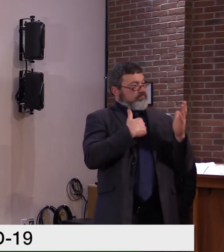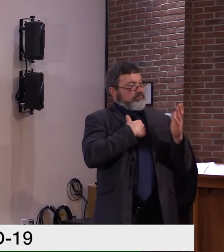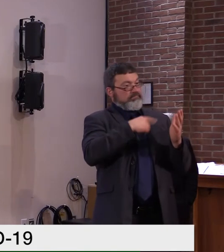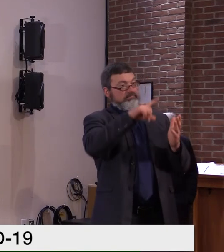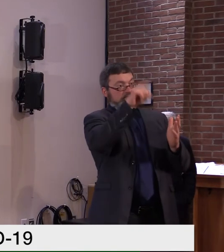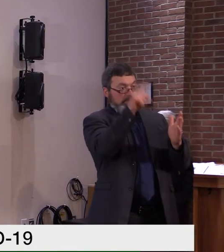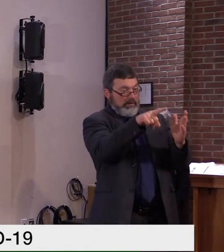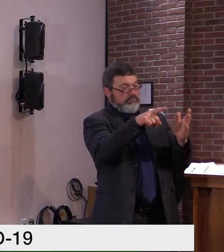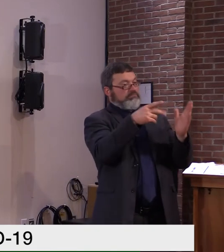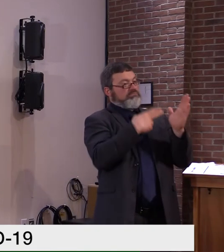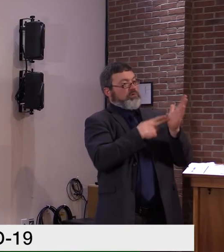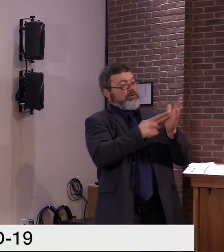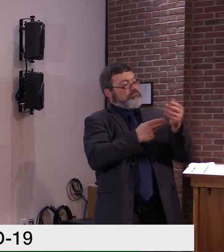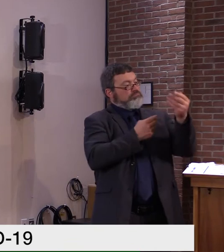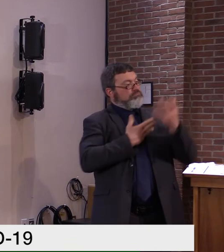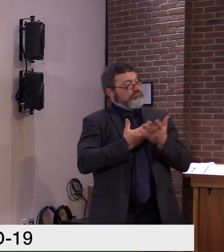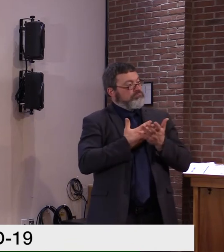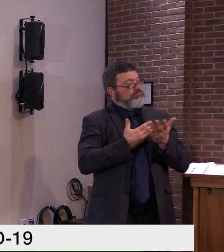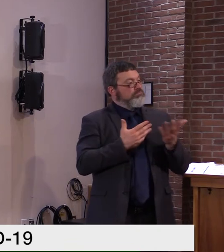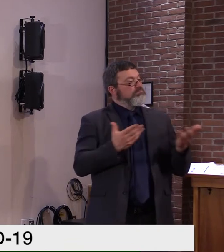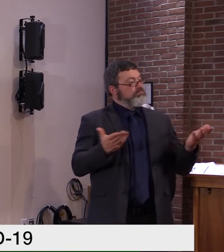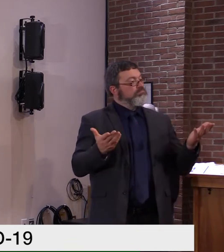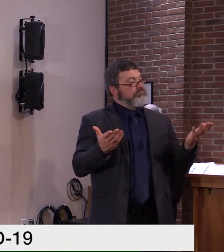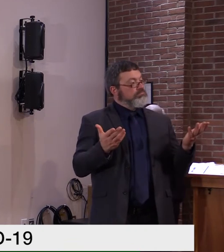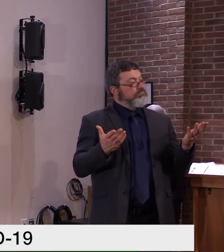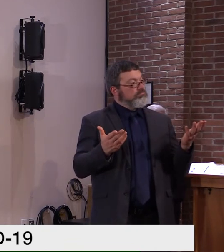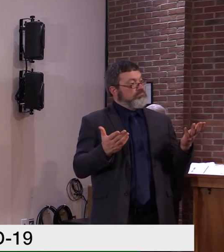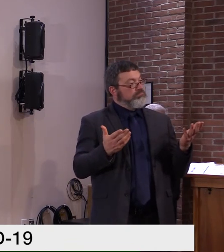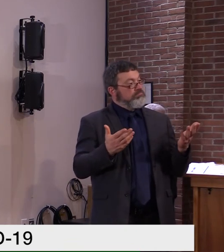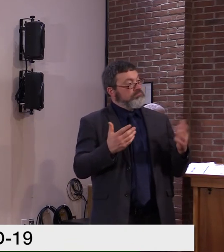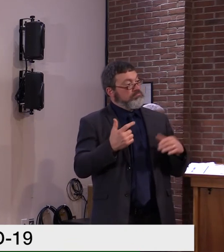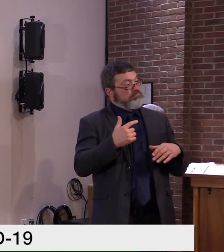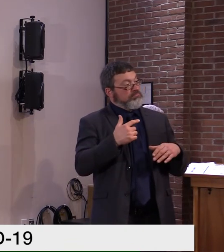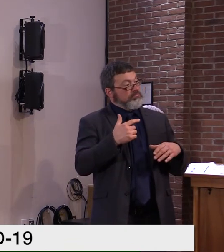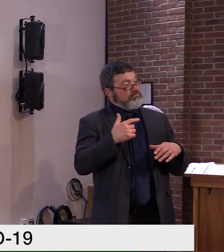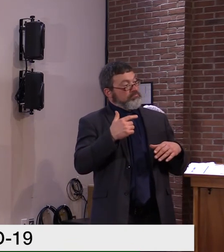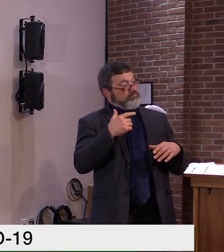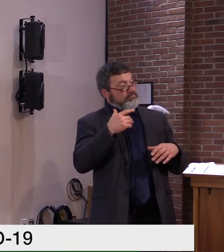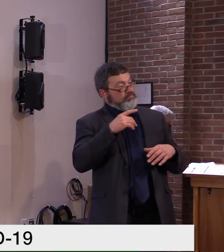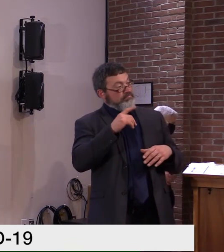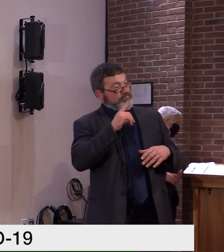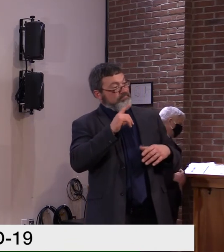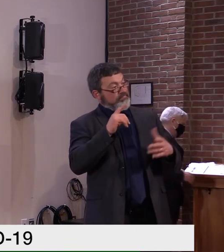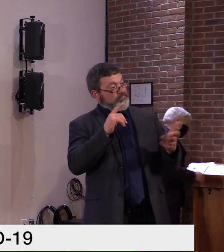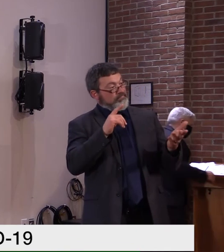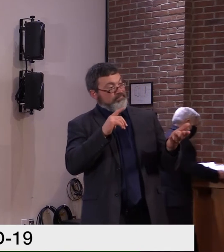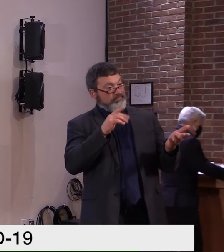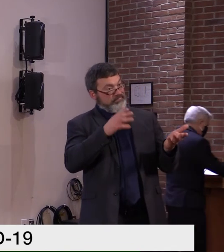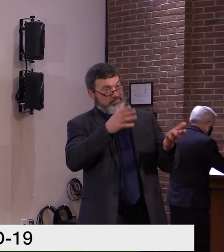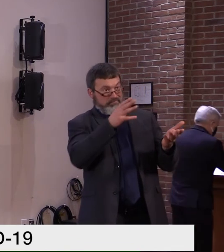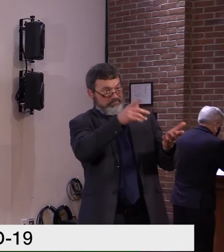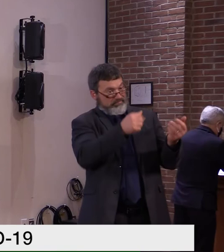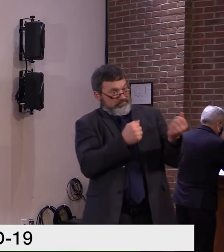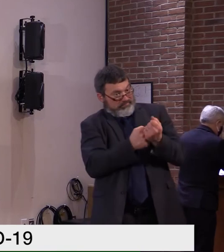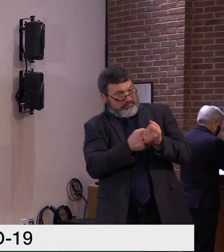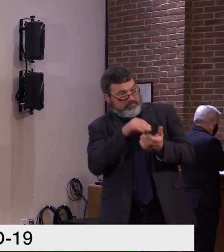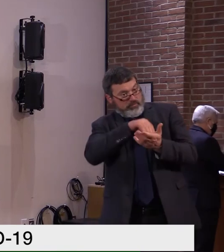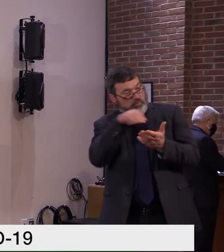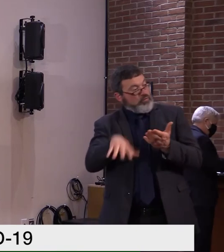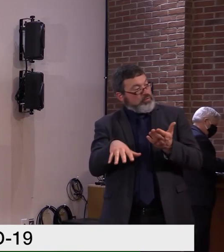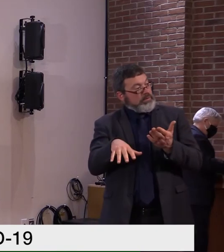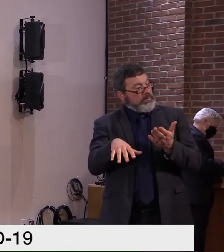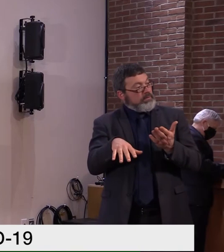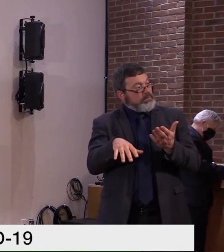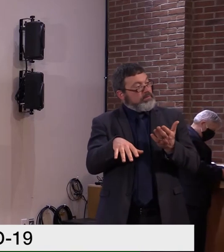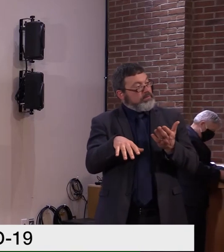it's supposed to work. We ask parents to put tests on behalf of their students. Certainly, I know there's many districts, particularly with the older students, the students